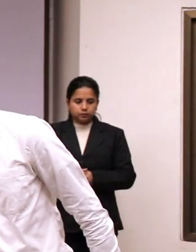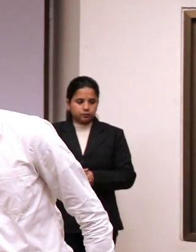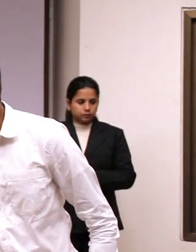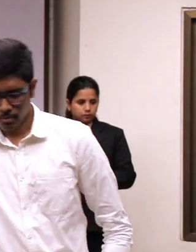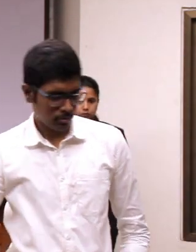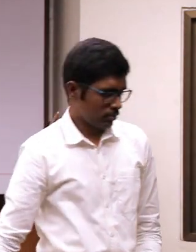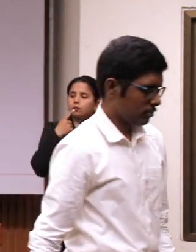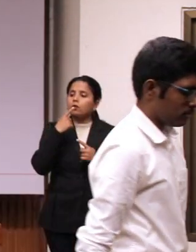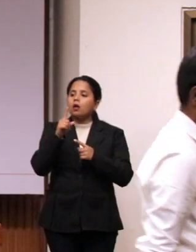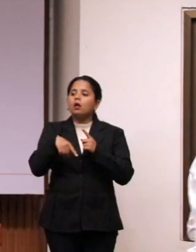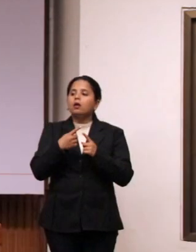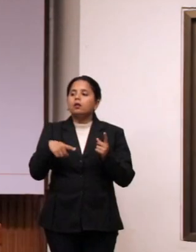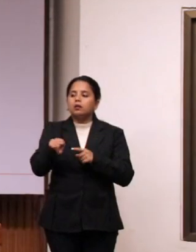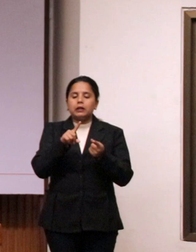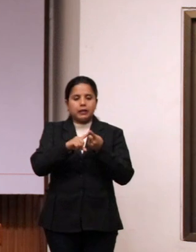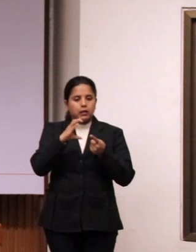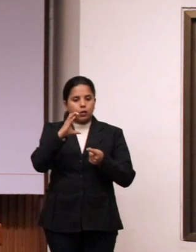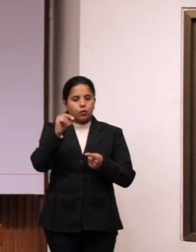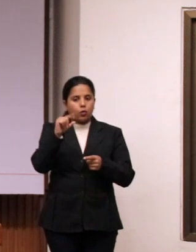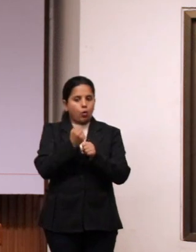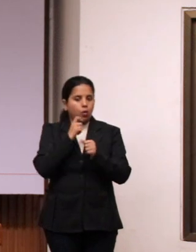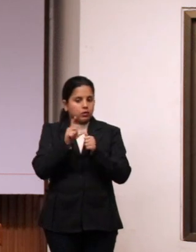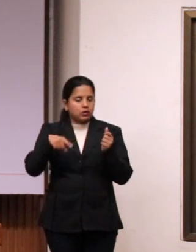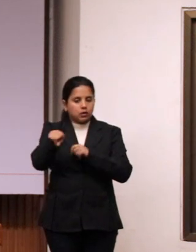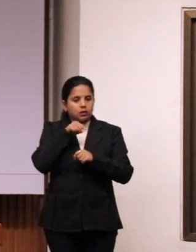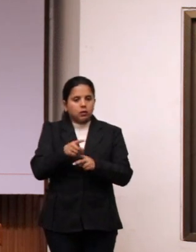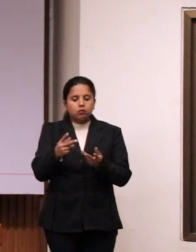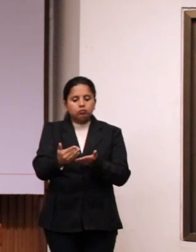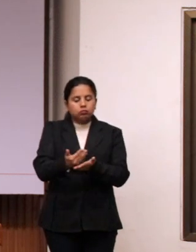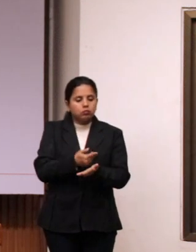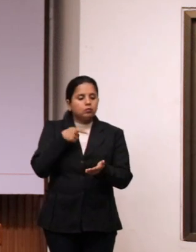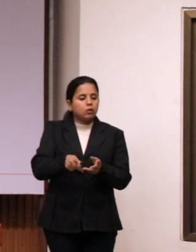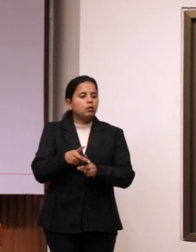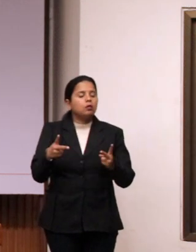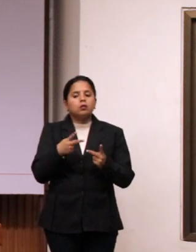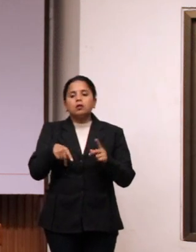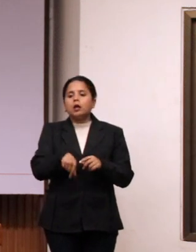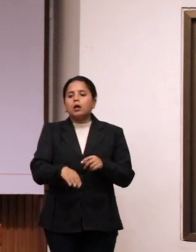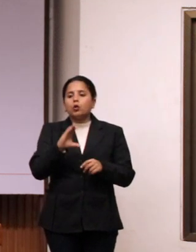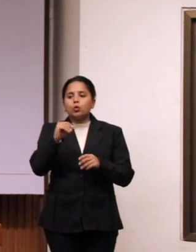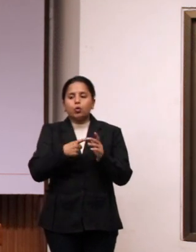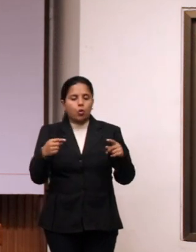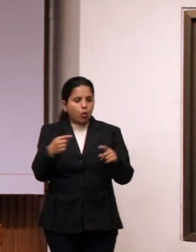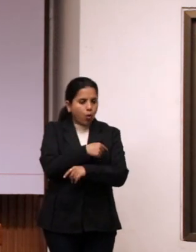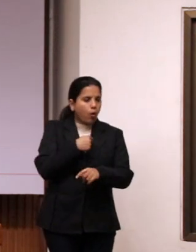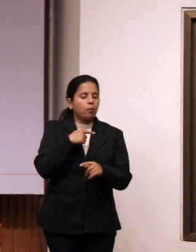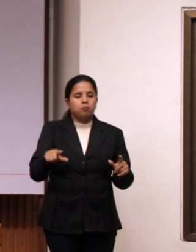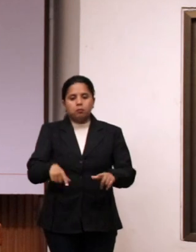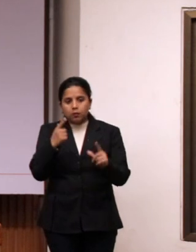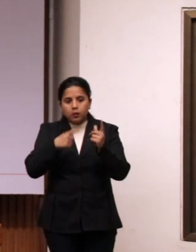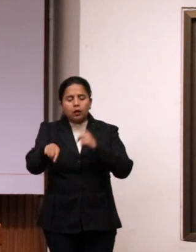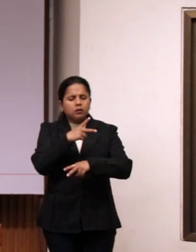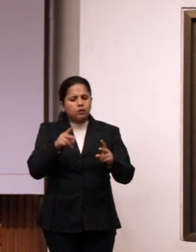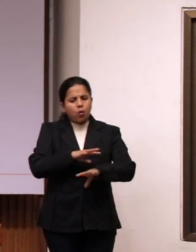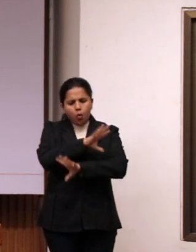You talked about the ecological system restoration. So I think you said about cross plantation plus the